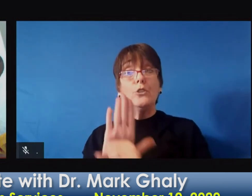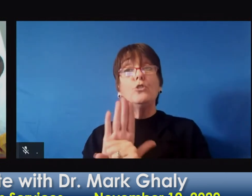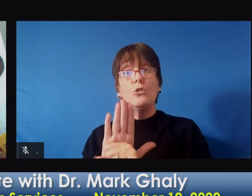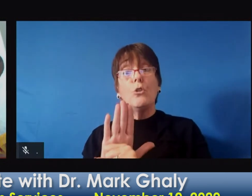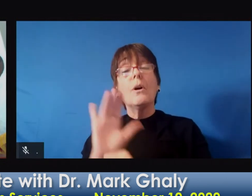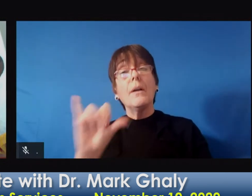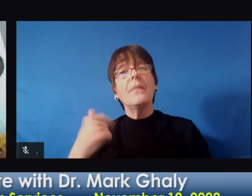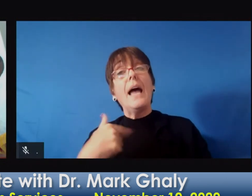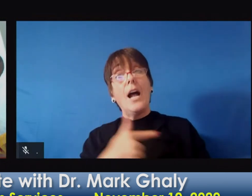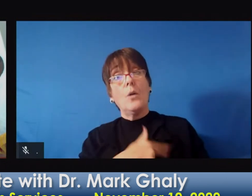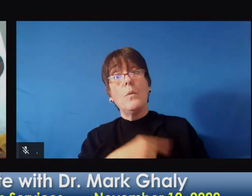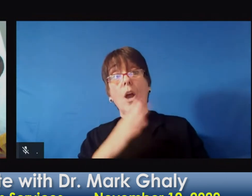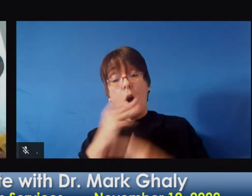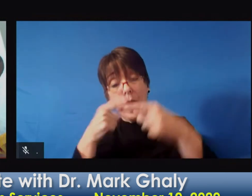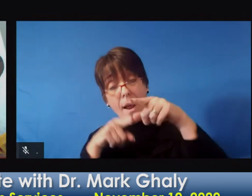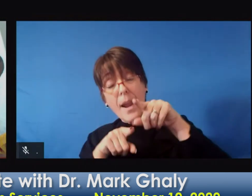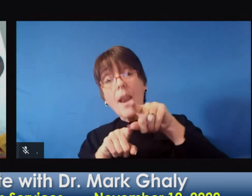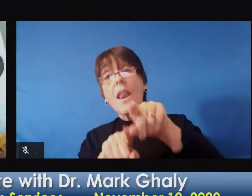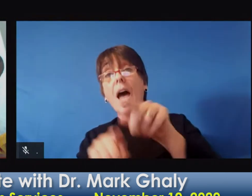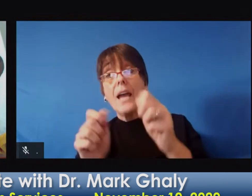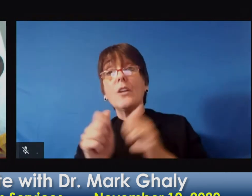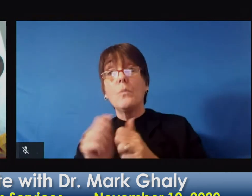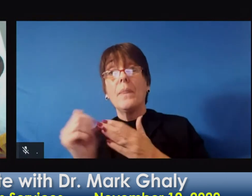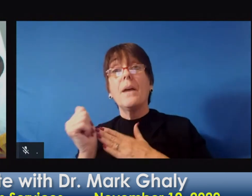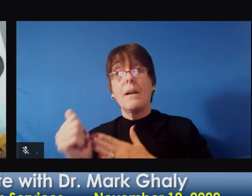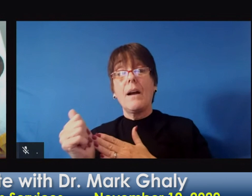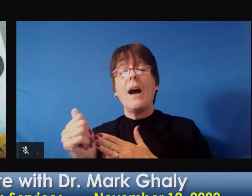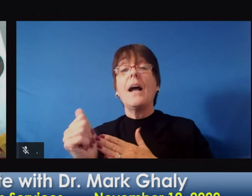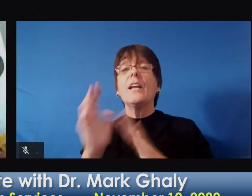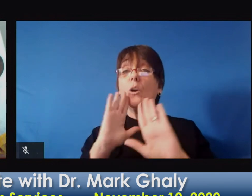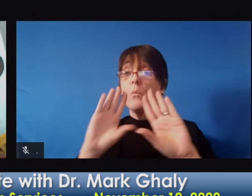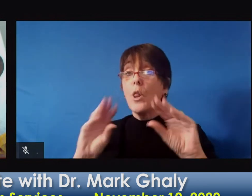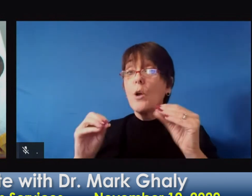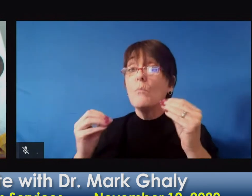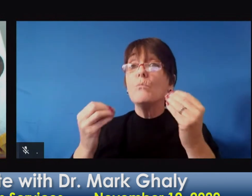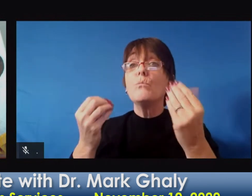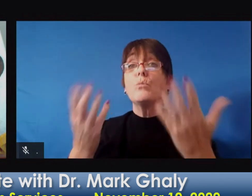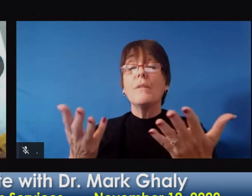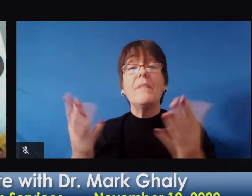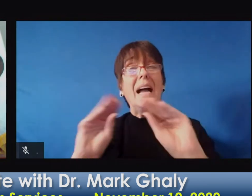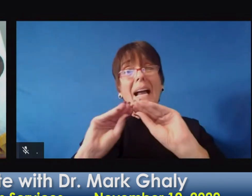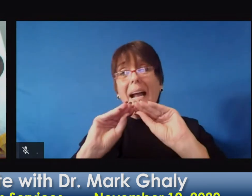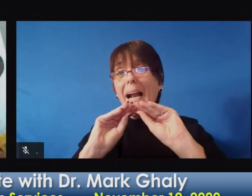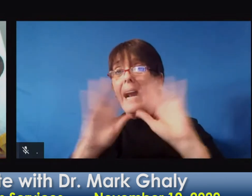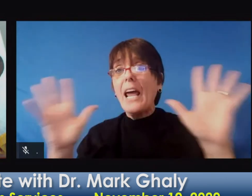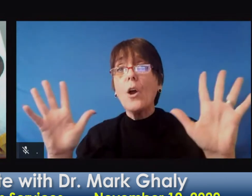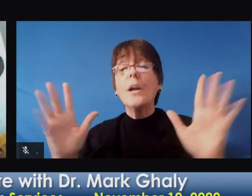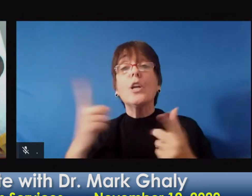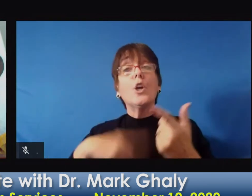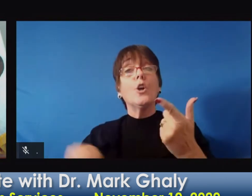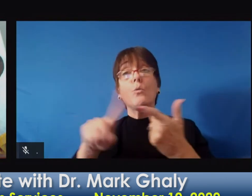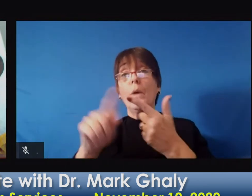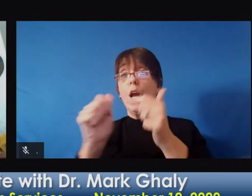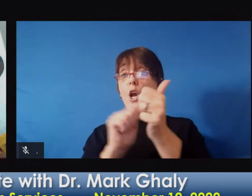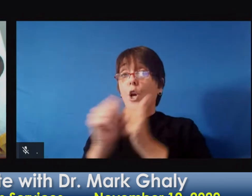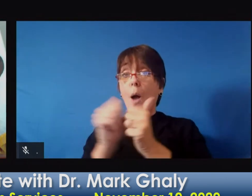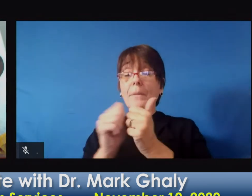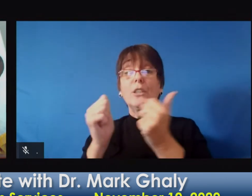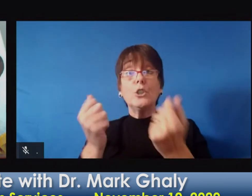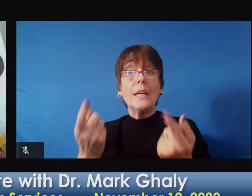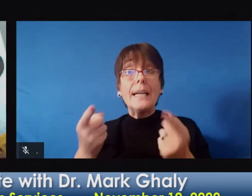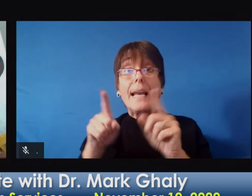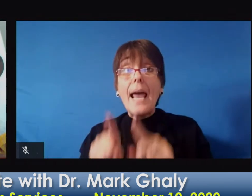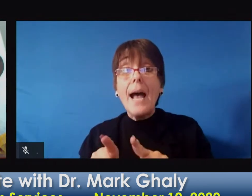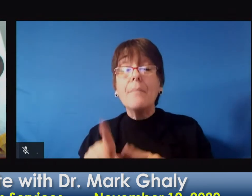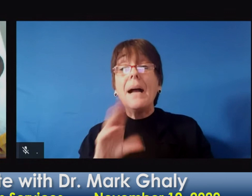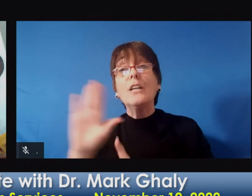we are aligned in the guidance. It will provide clarity as to when competition can take place. And to